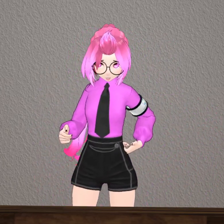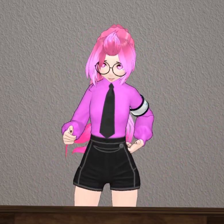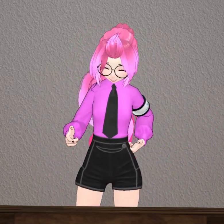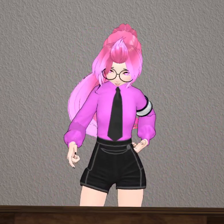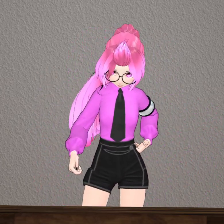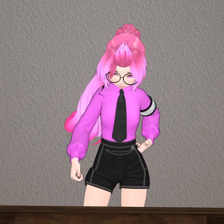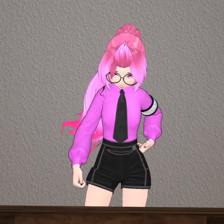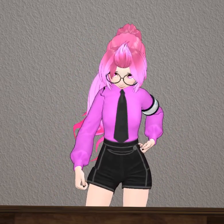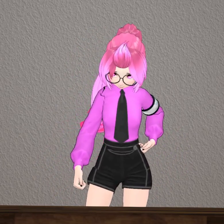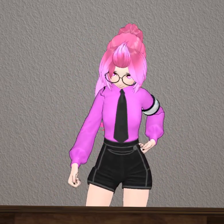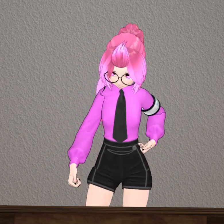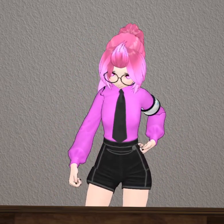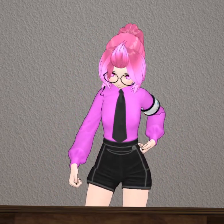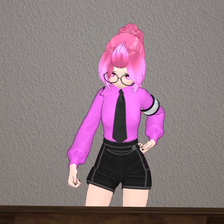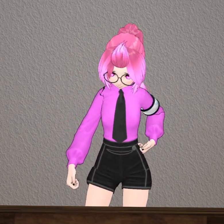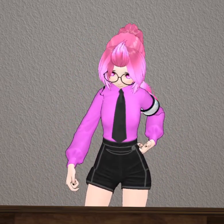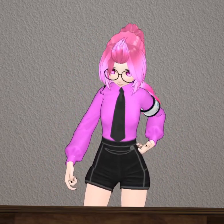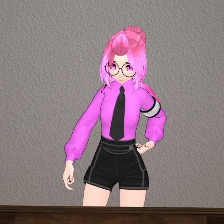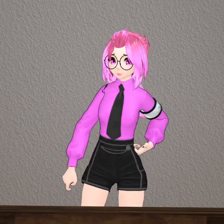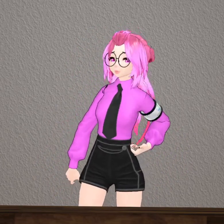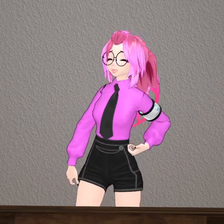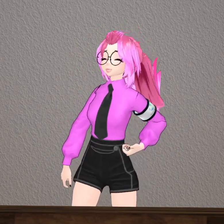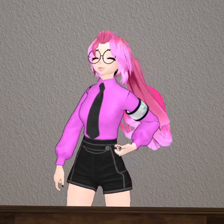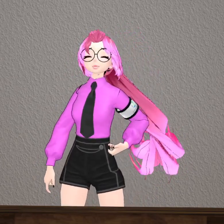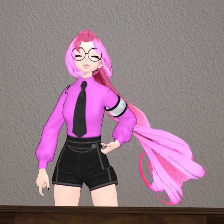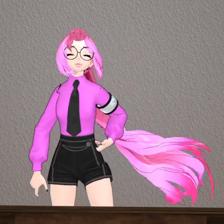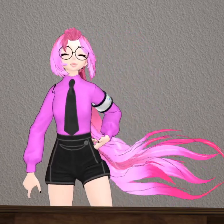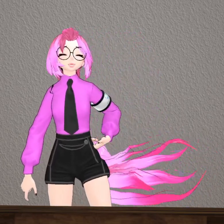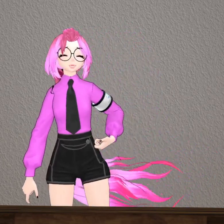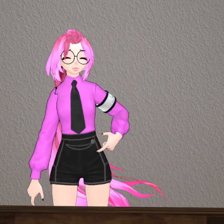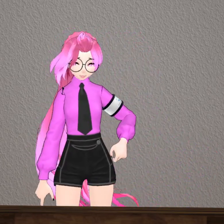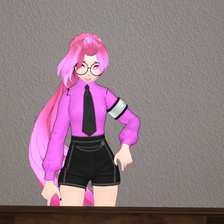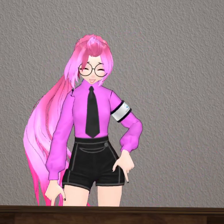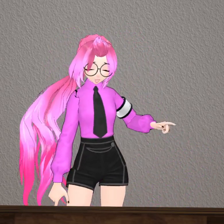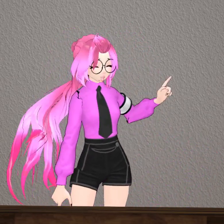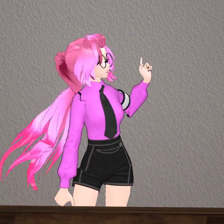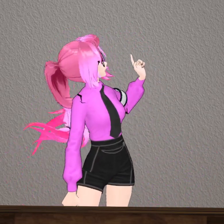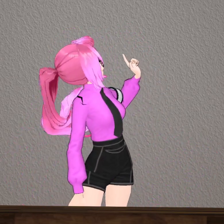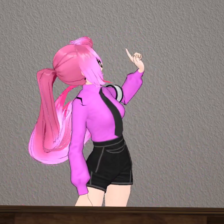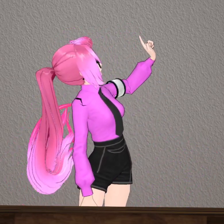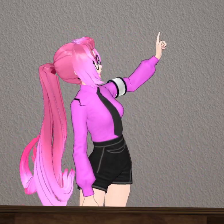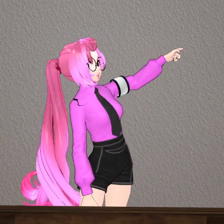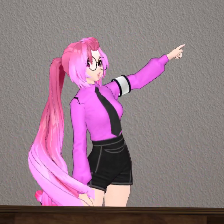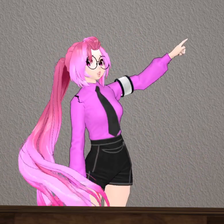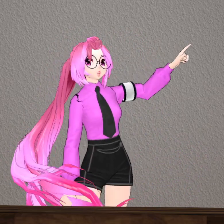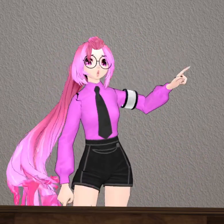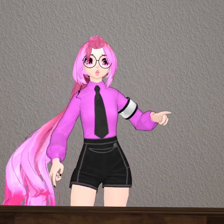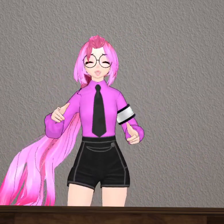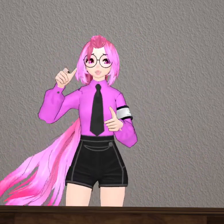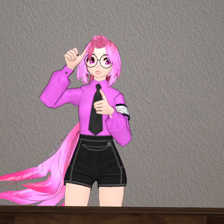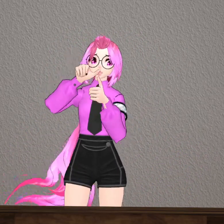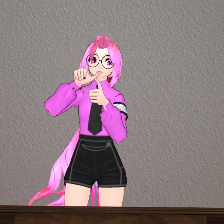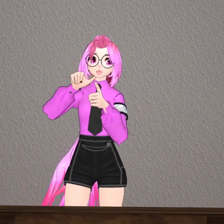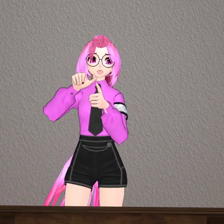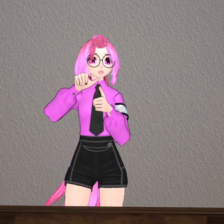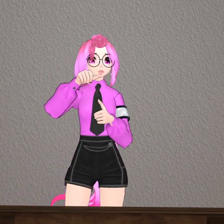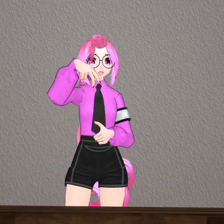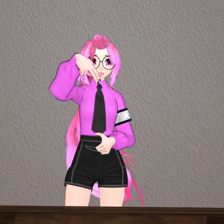it. You have failed the vibe check. And then progress. Who remembers? Can you show me how to